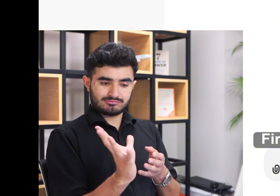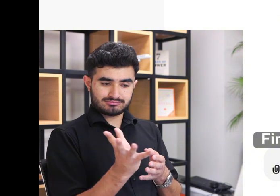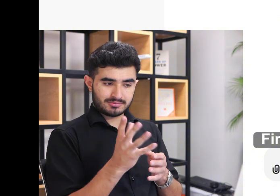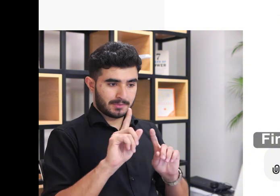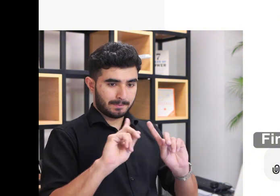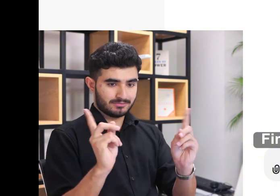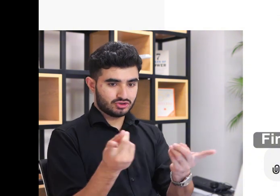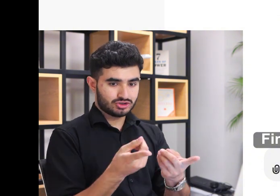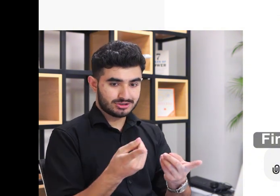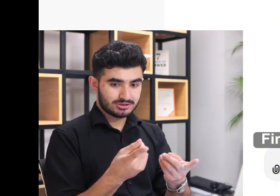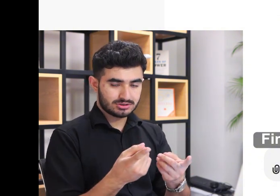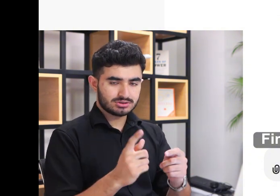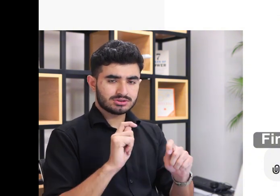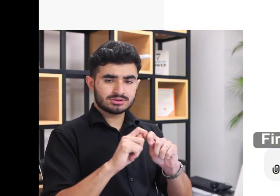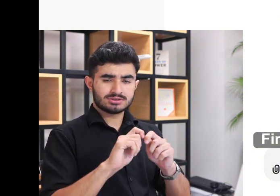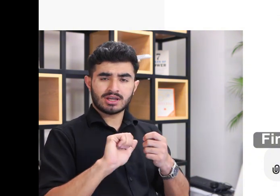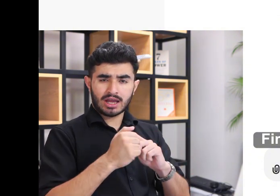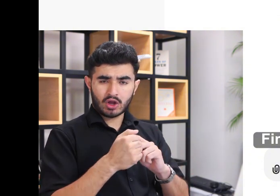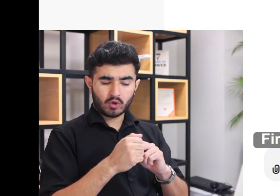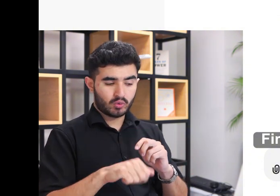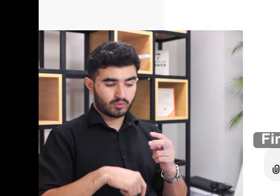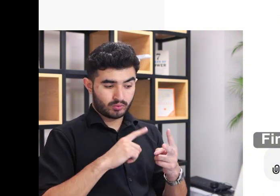First, how does a microwave work?